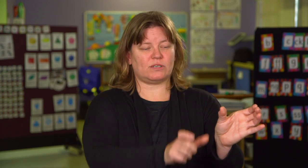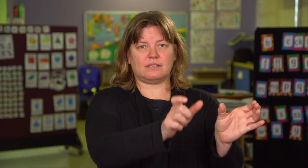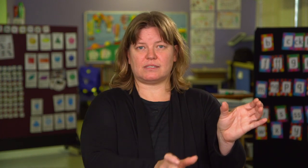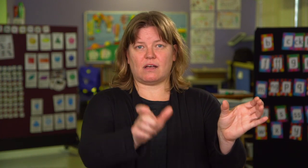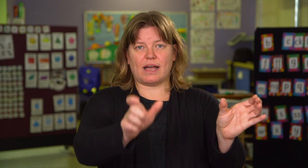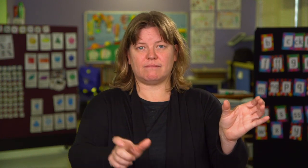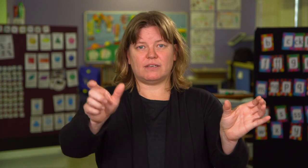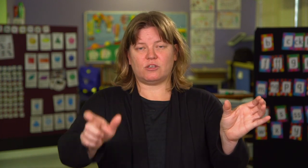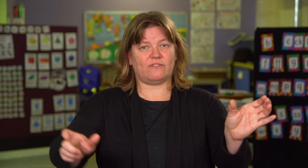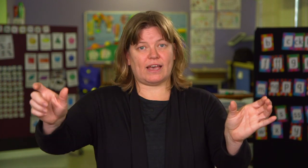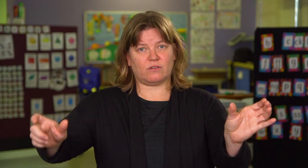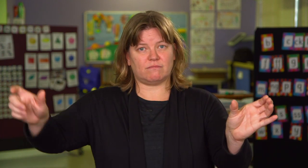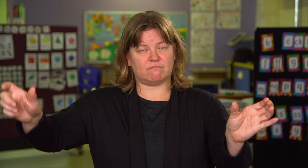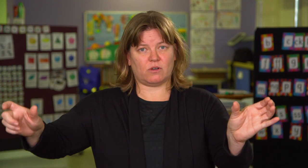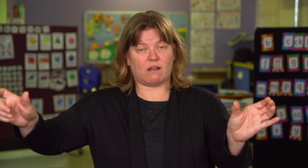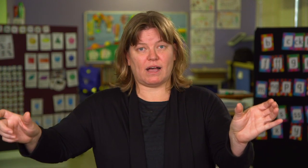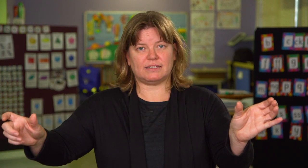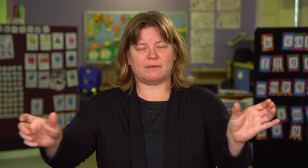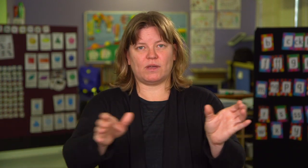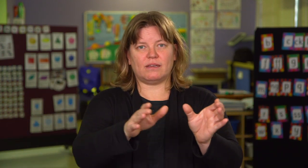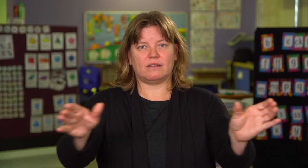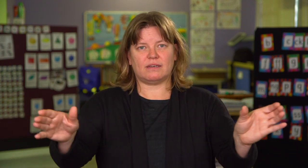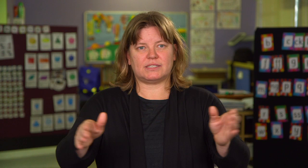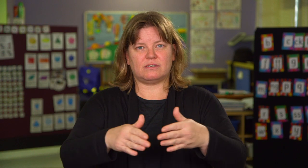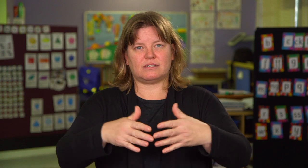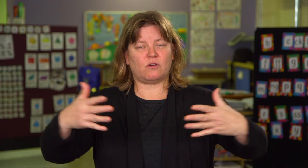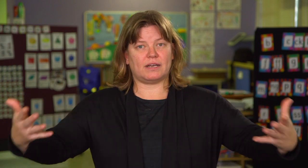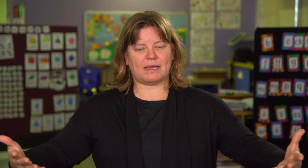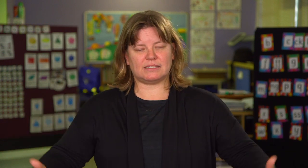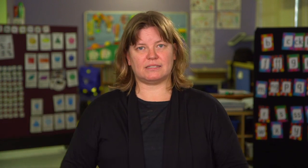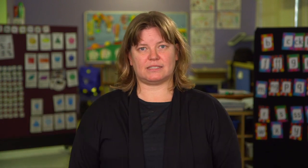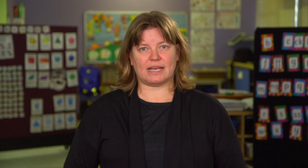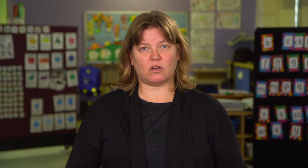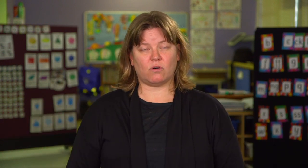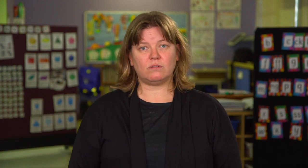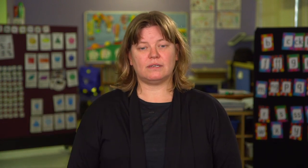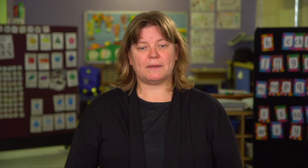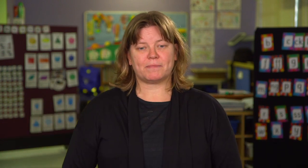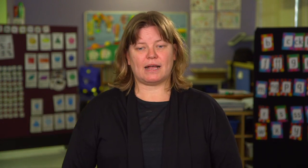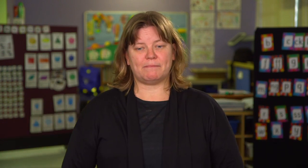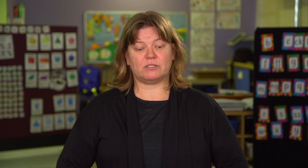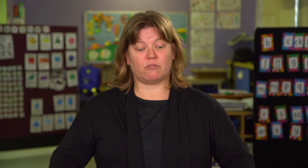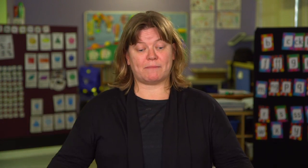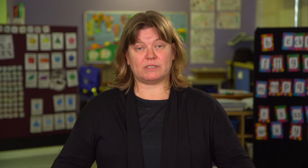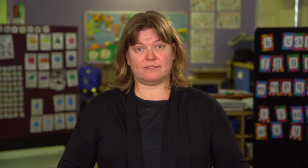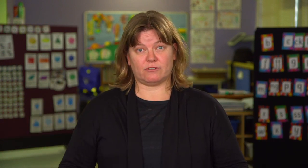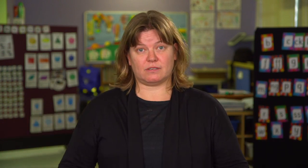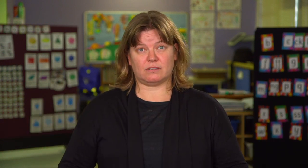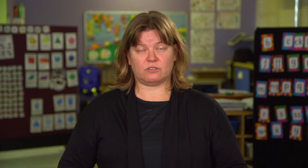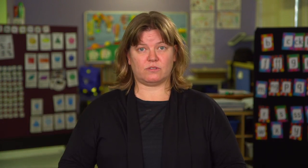in a sign that you found online somewhere. It's not going to make sense as a whole because the grammar is different to the